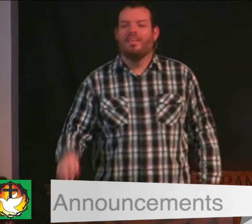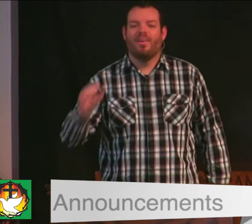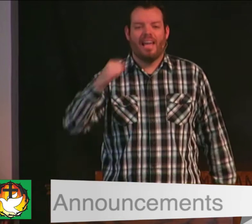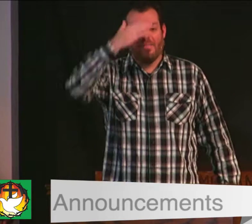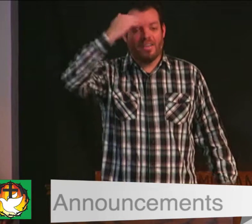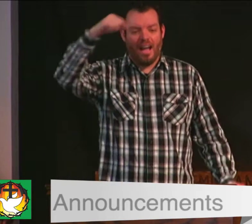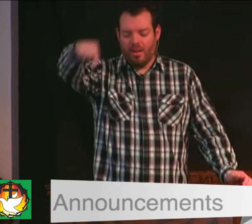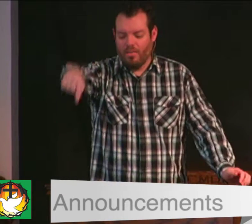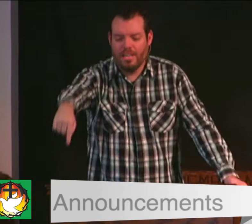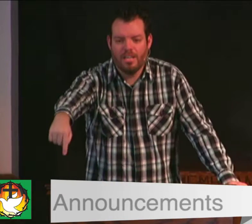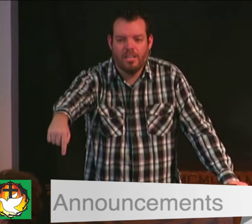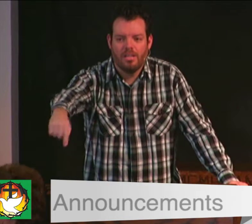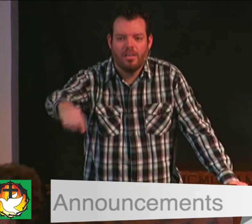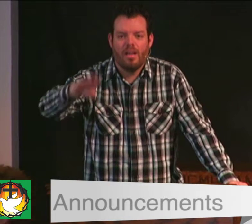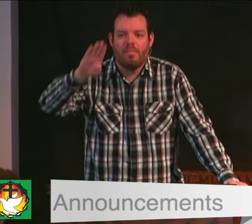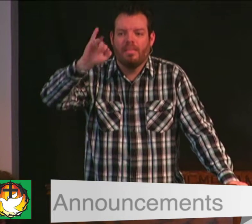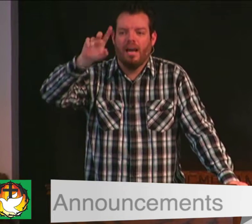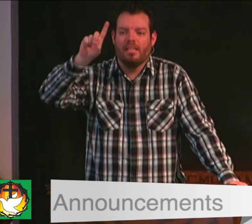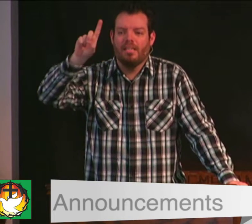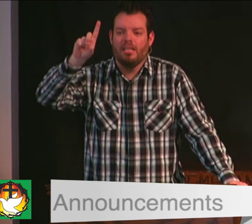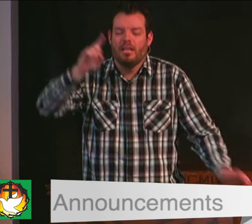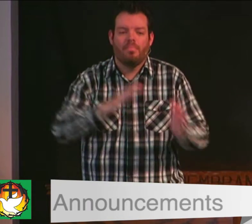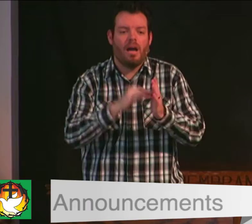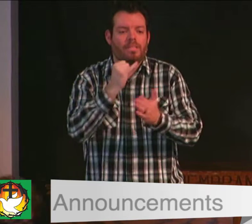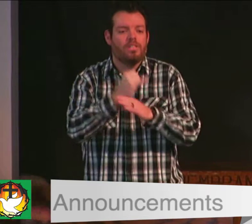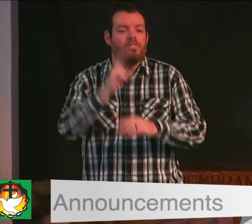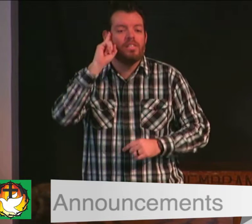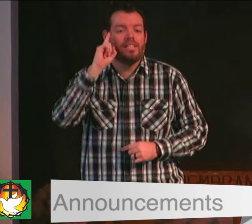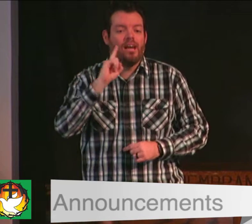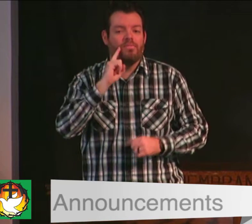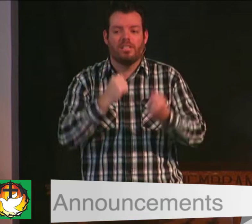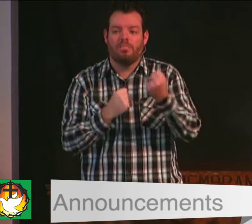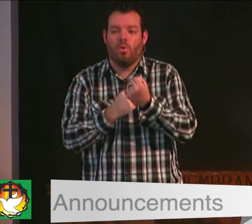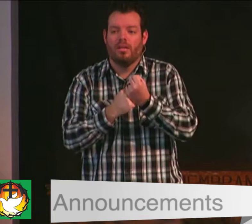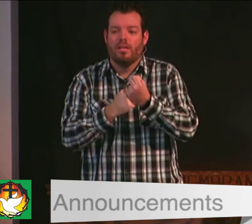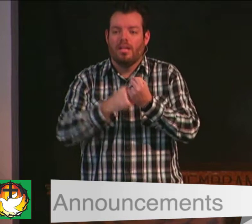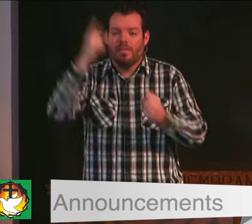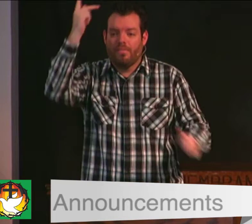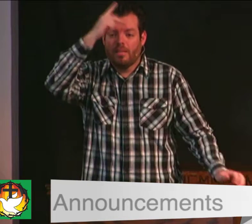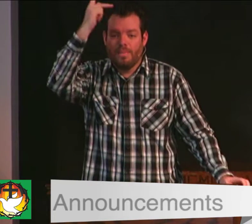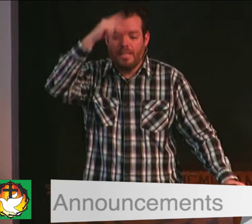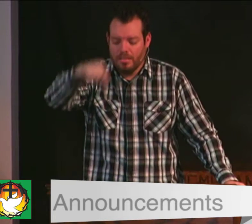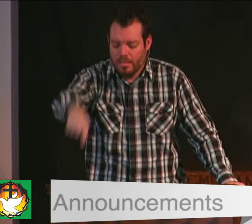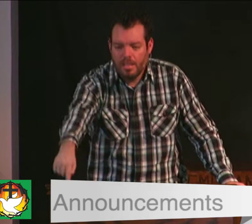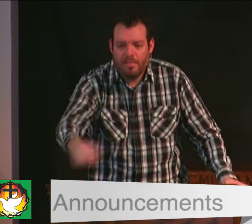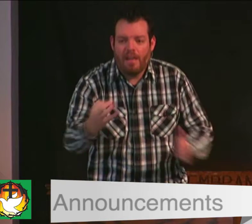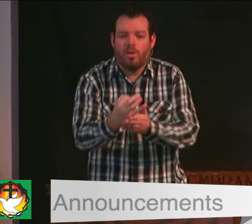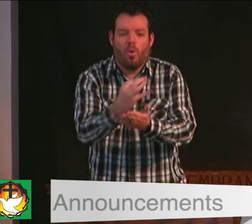Oh yeah, I forgot. Over here, we have BID, Bible Institute for the Deaf, we support in the Philippines. We have